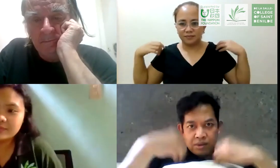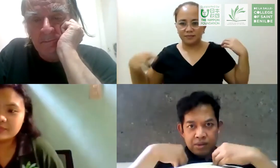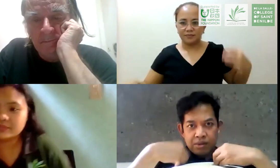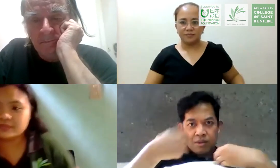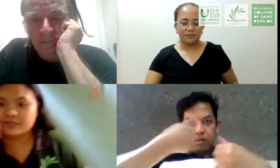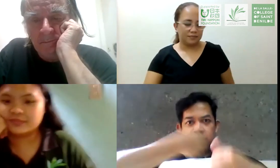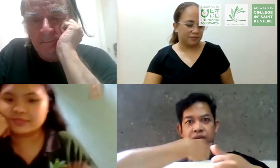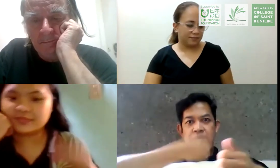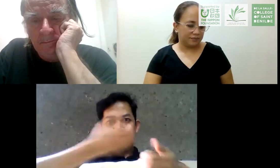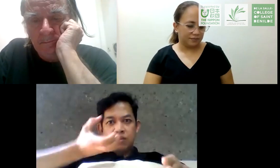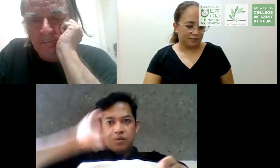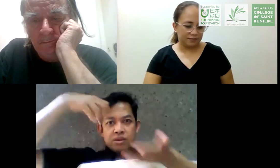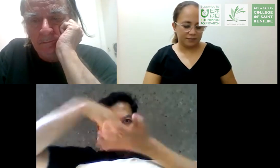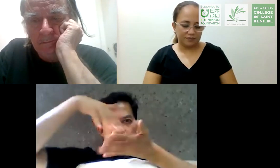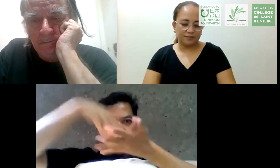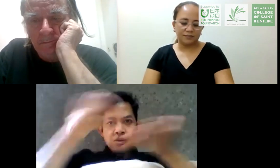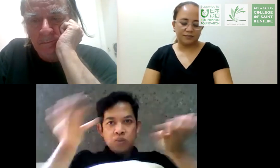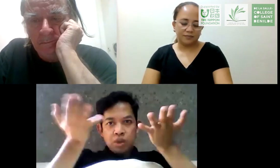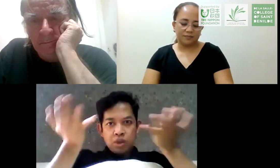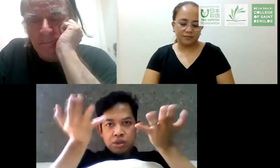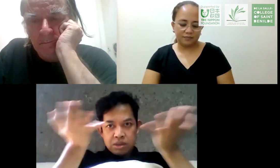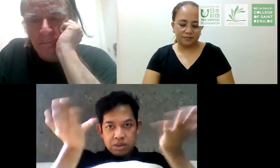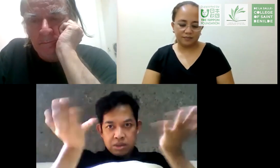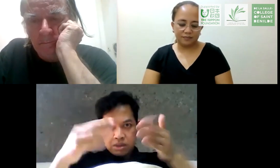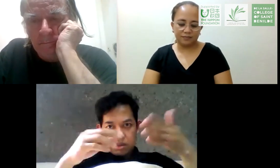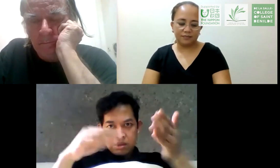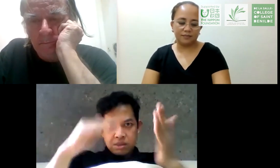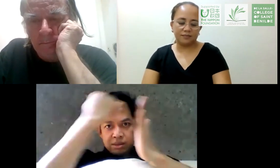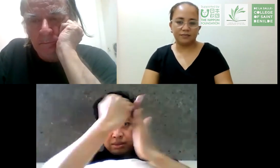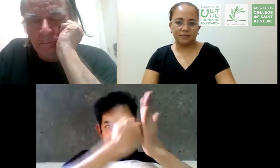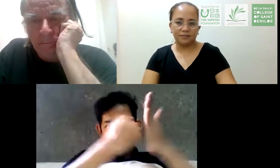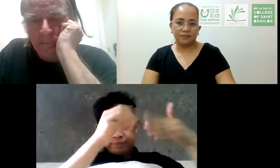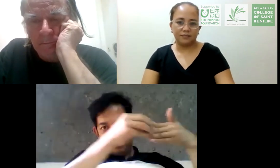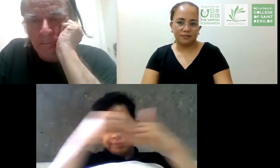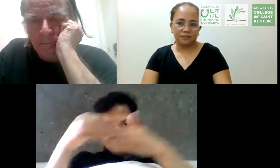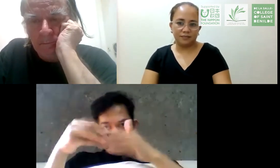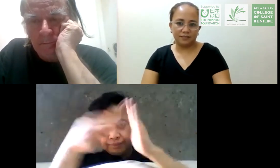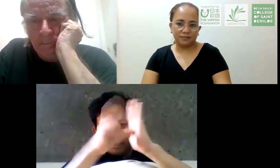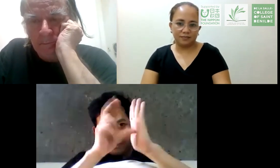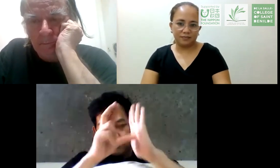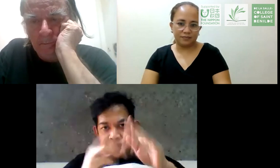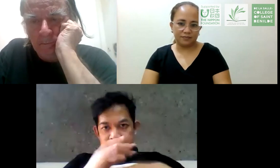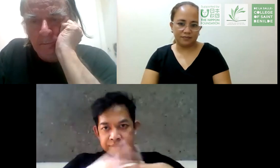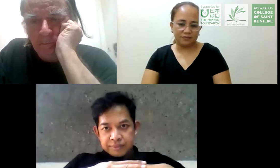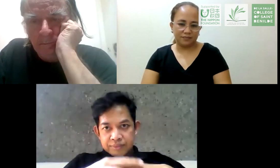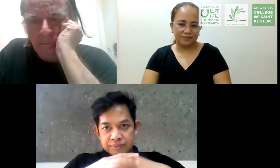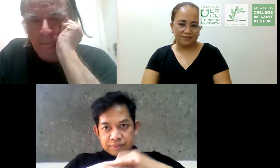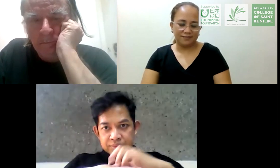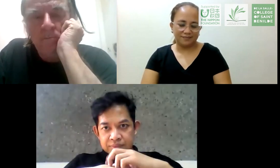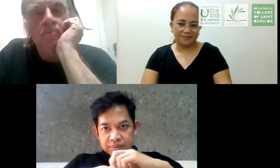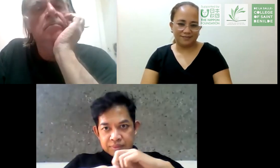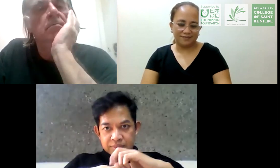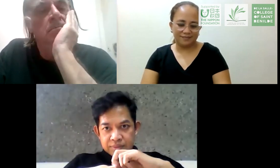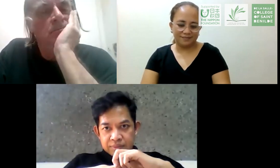So who will lead the review then, if we're doing it on our own? Where are we going to do it?